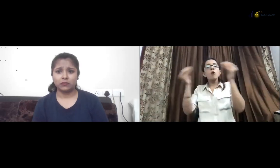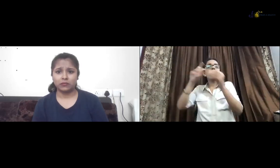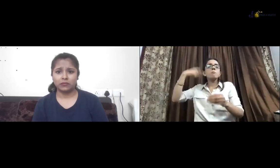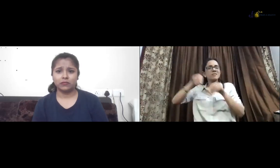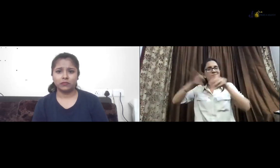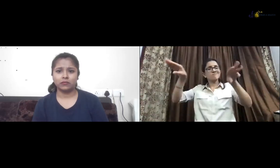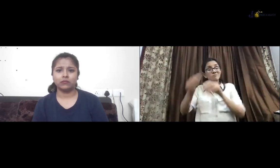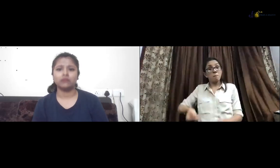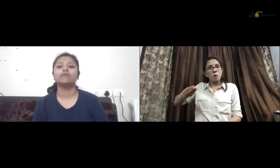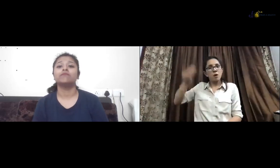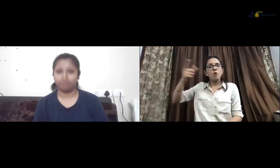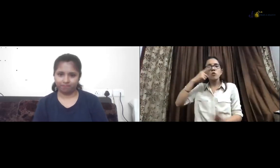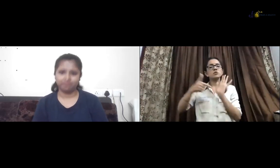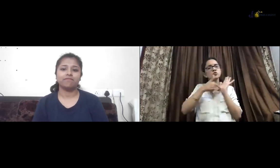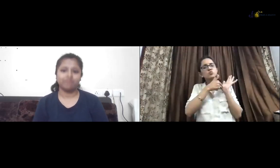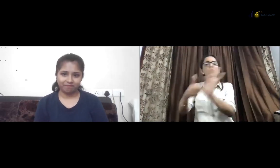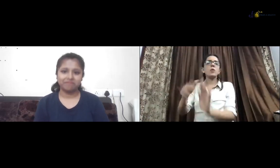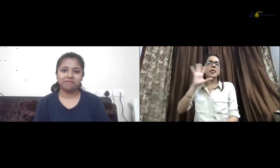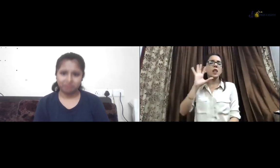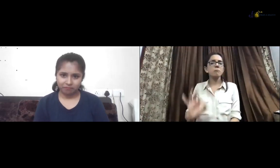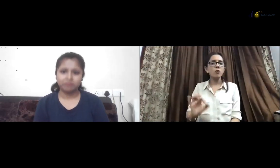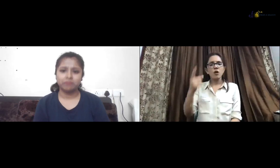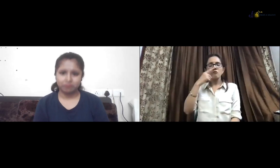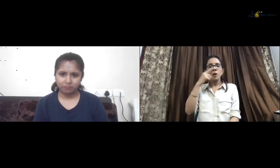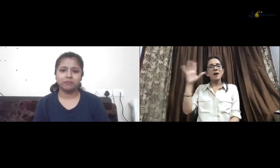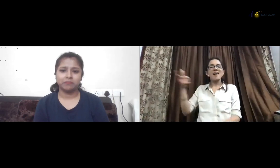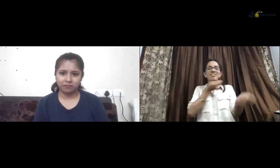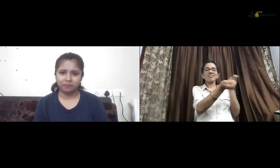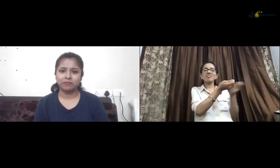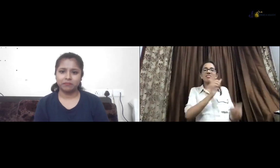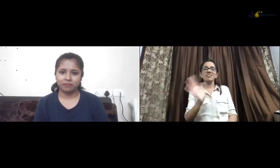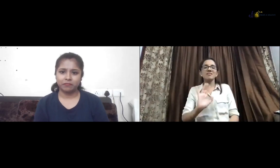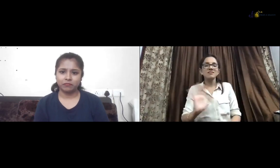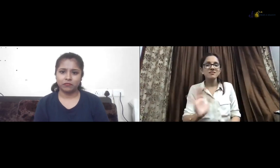a good movie. Yes, we should have such movies, more movies